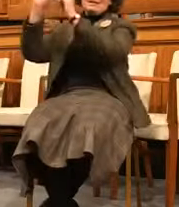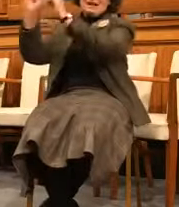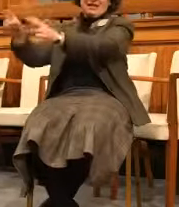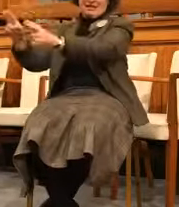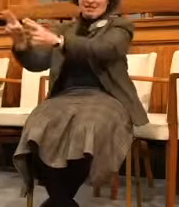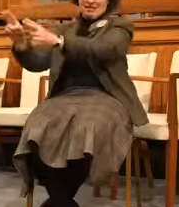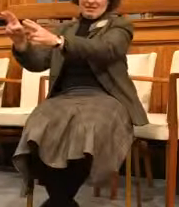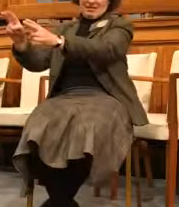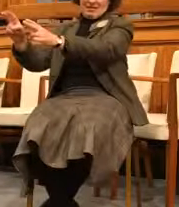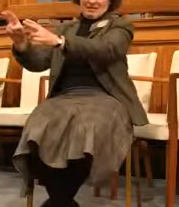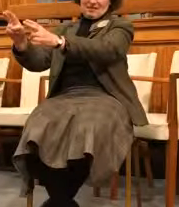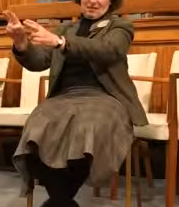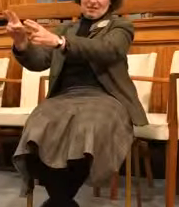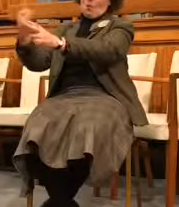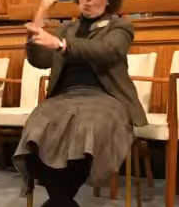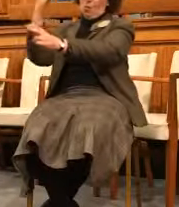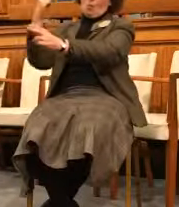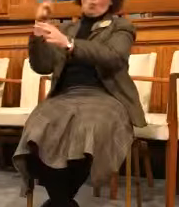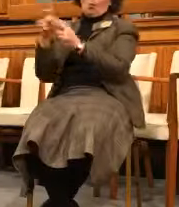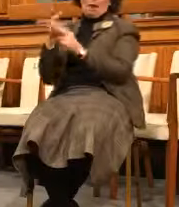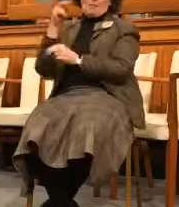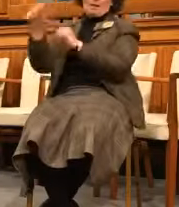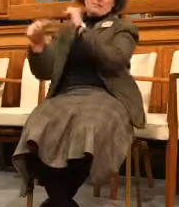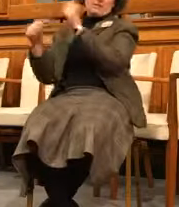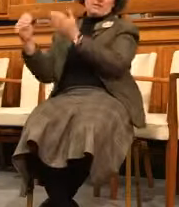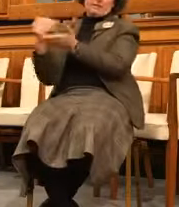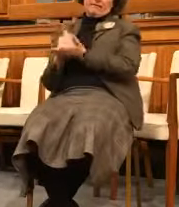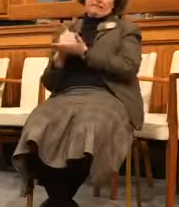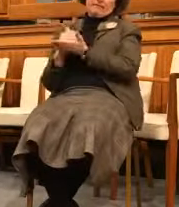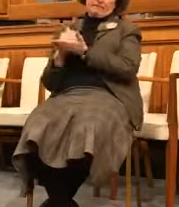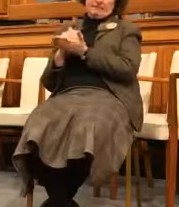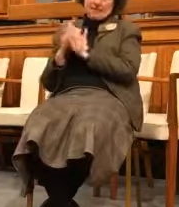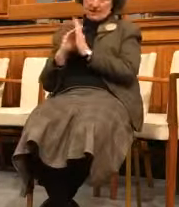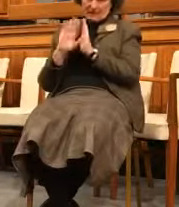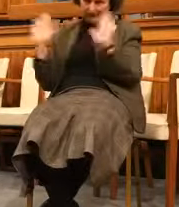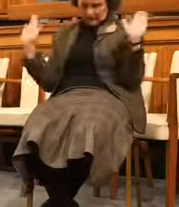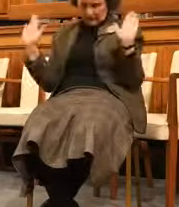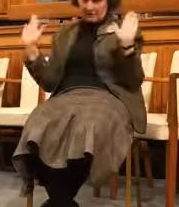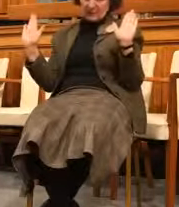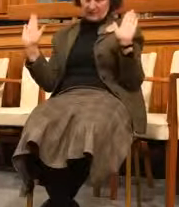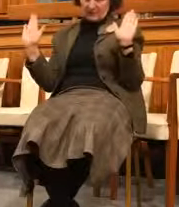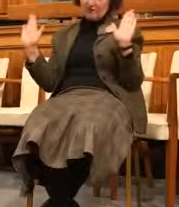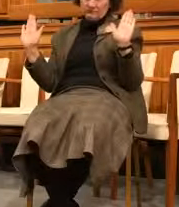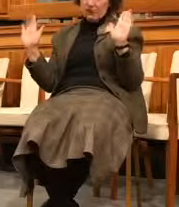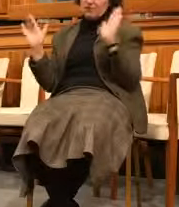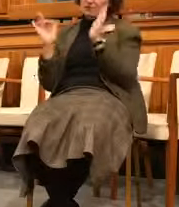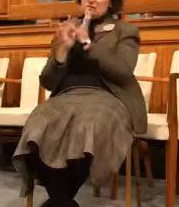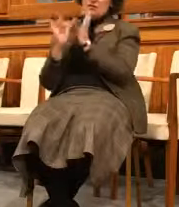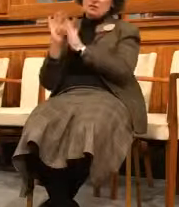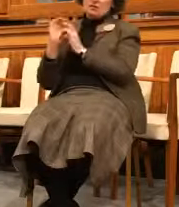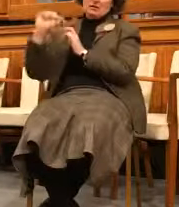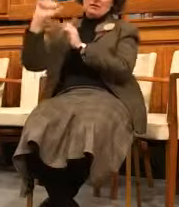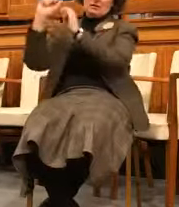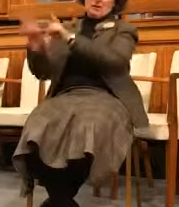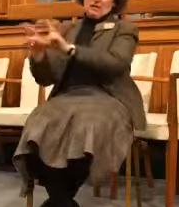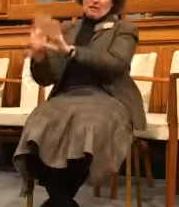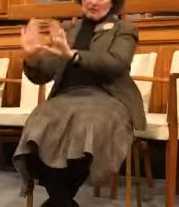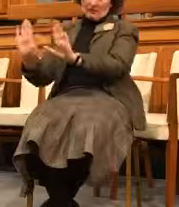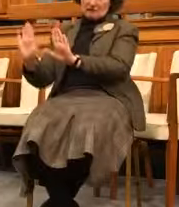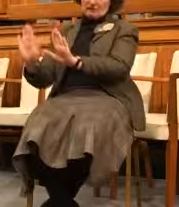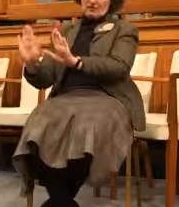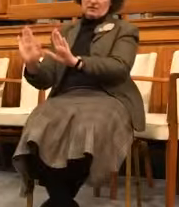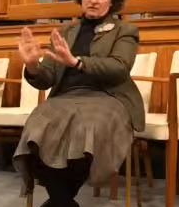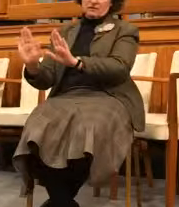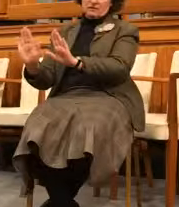exclusive effectiveness or efficacy of the death of Christ. Don't try to